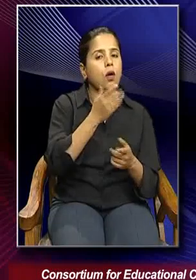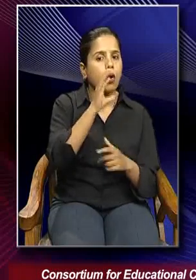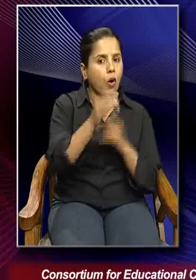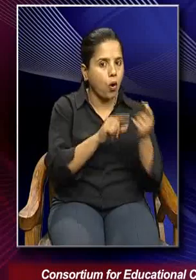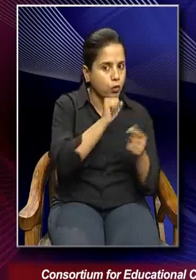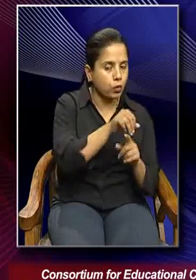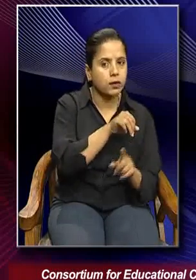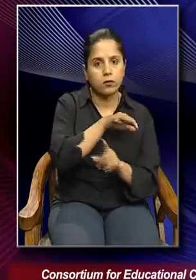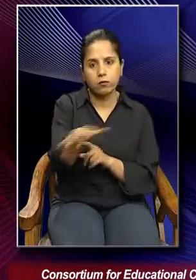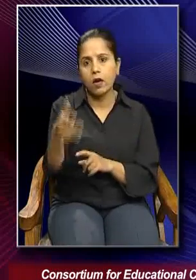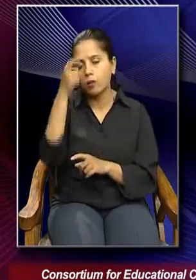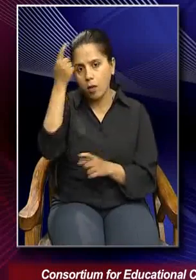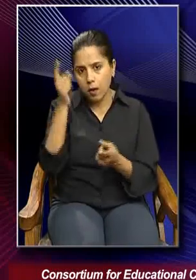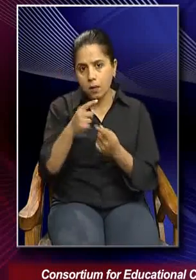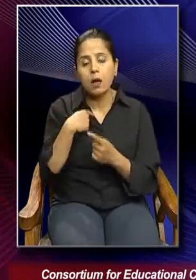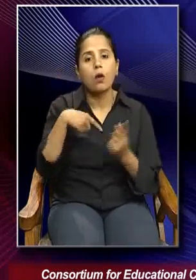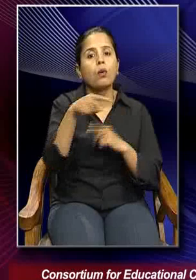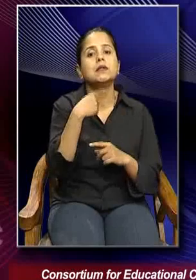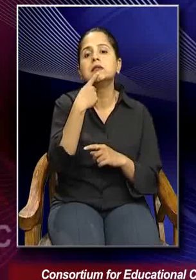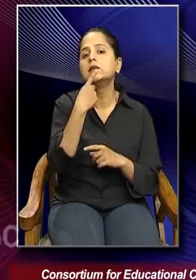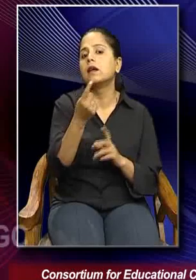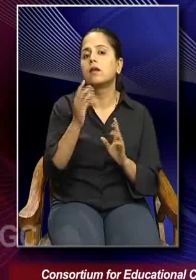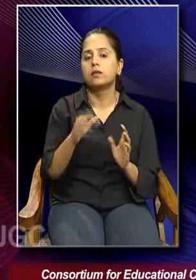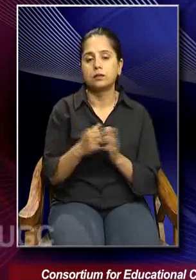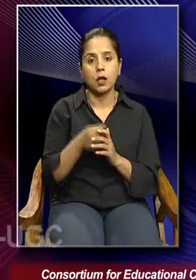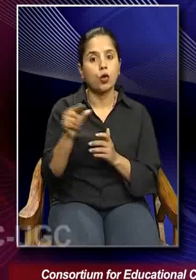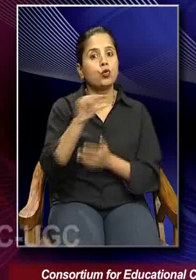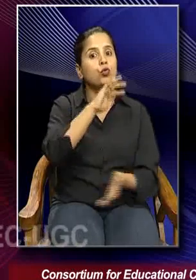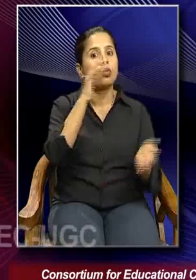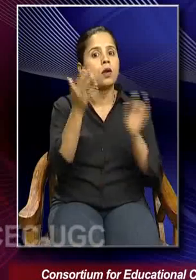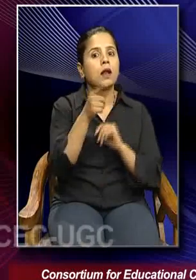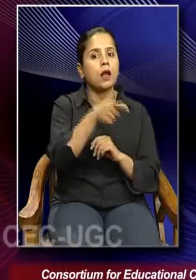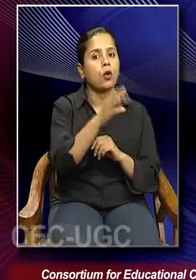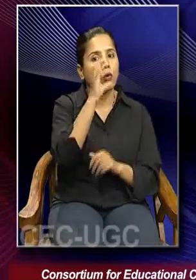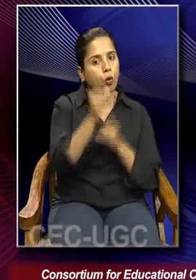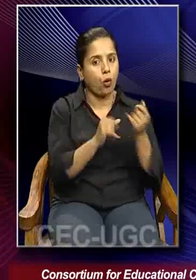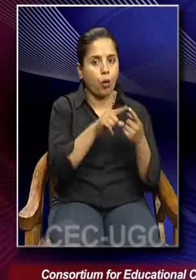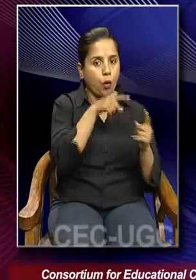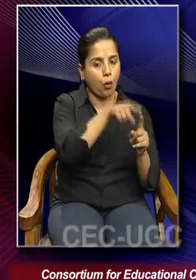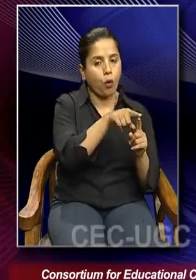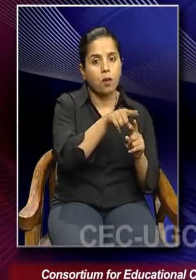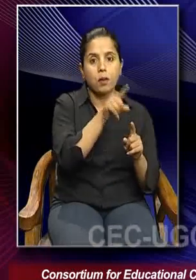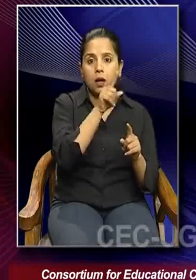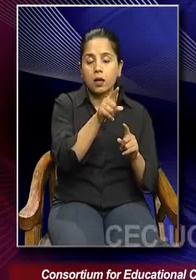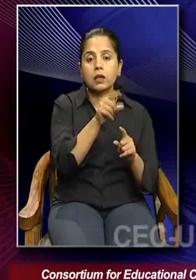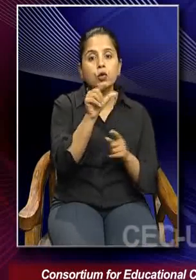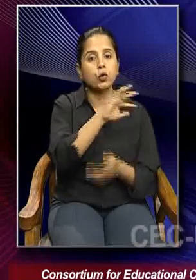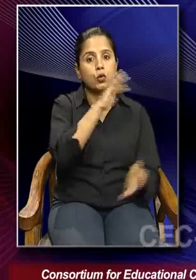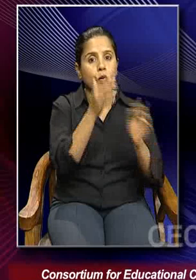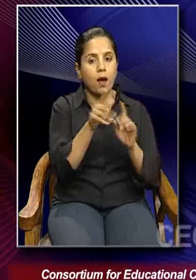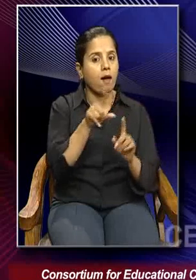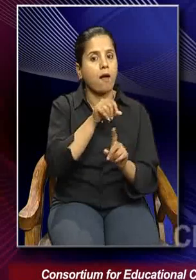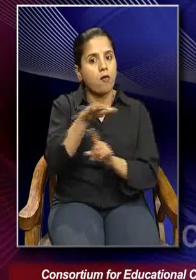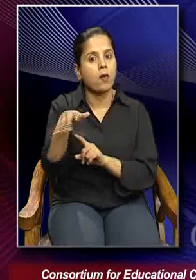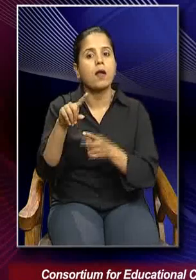relationship, and we are saying that the universe is a cause, and the universe is an effect,